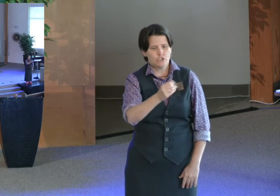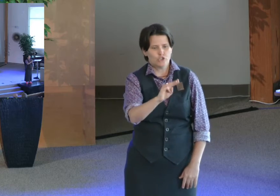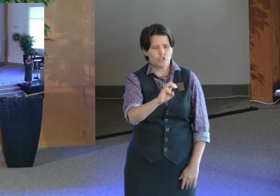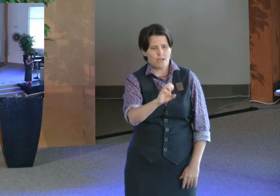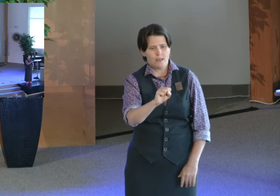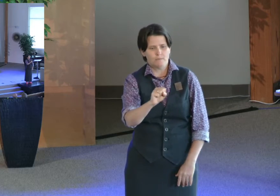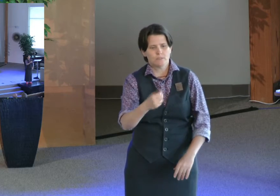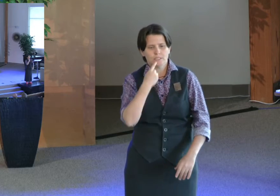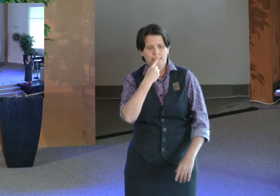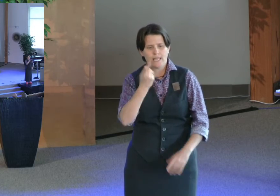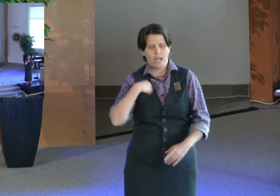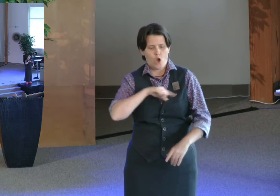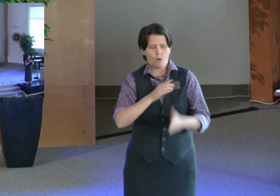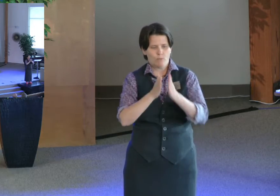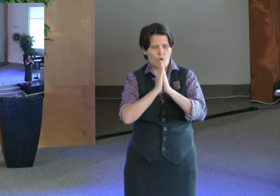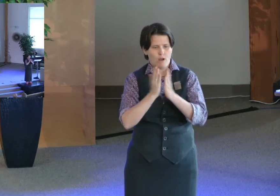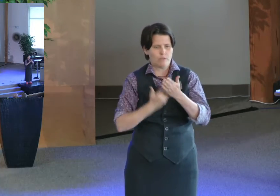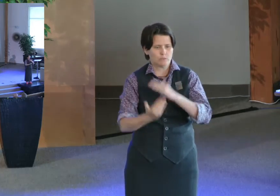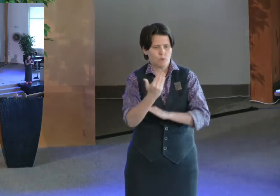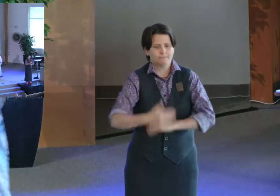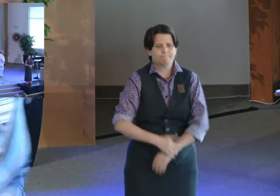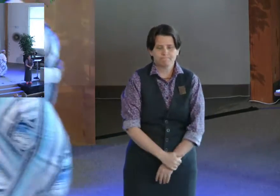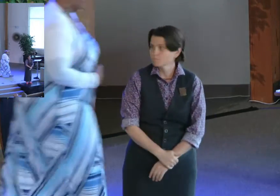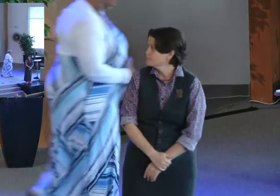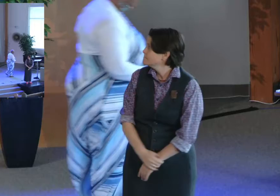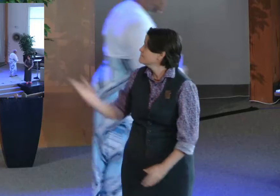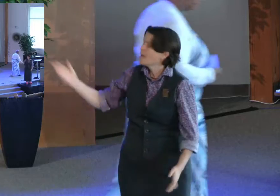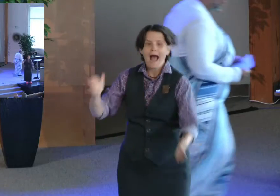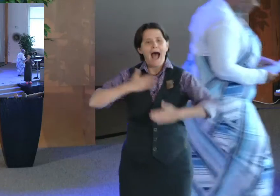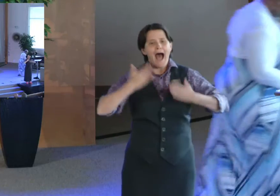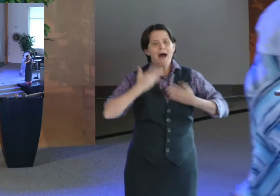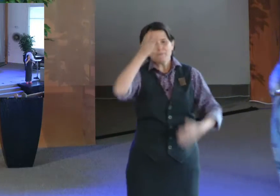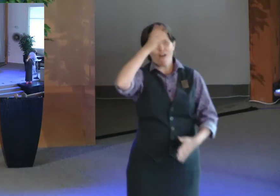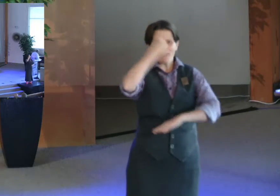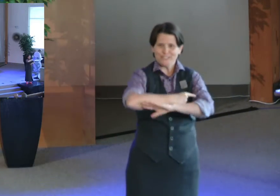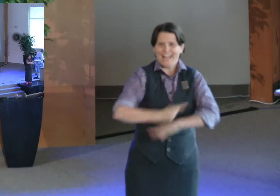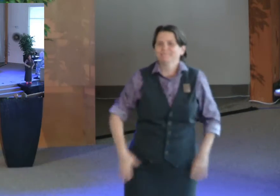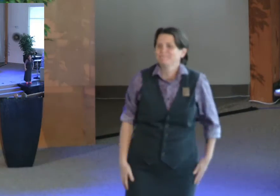Happy Father's Day. Come on now, guys. Happy Father's Day.